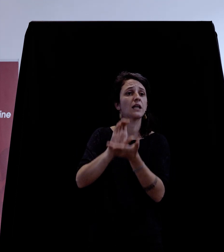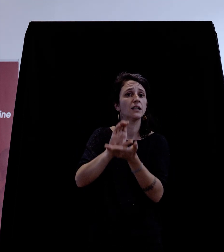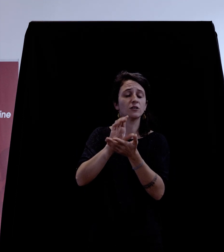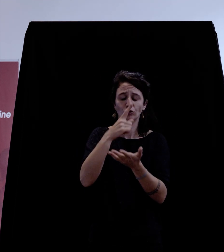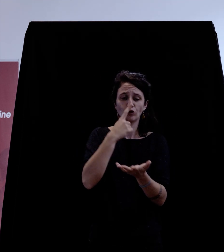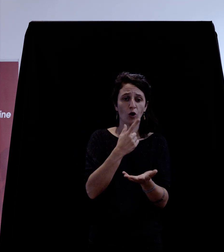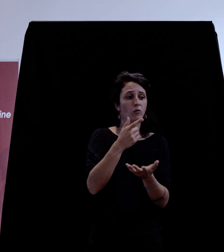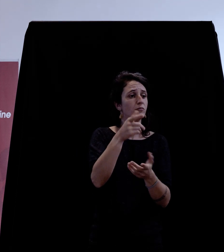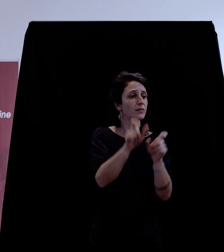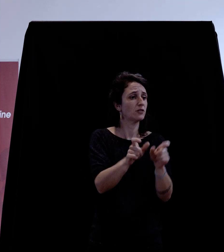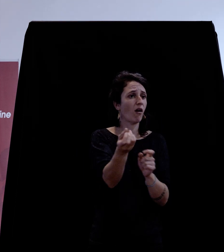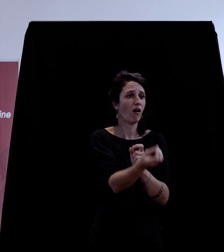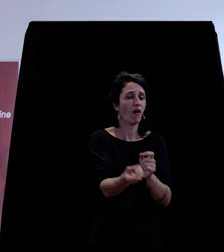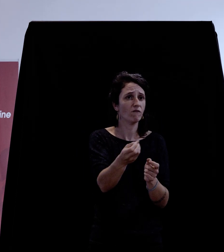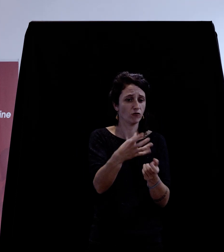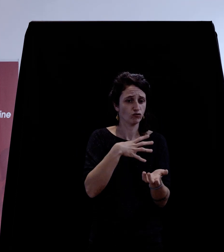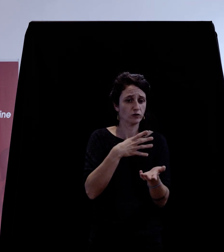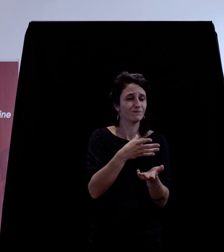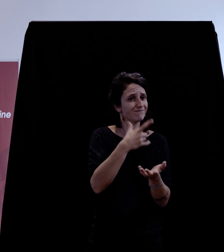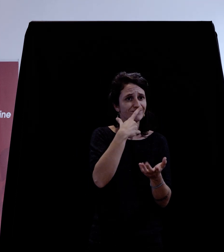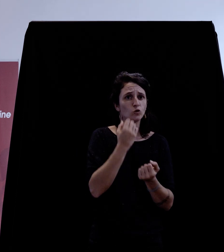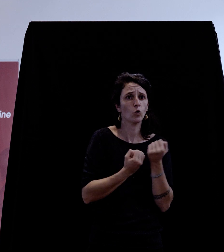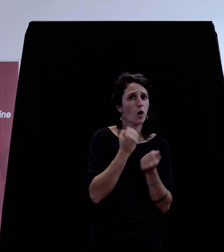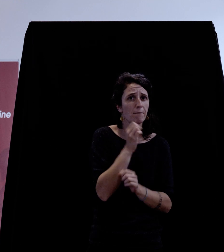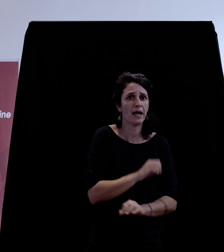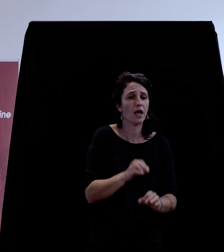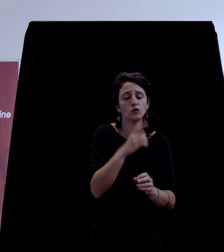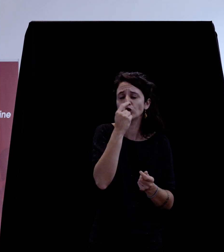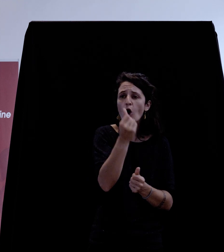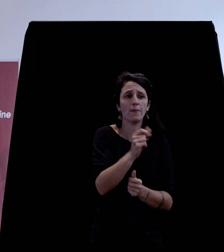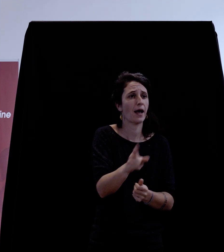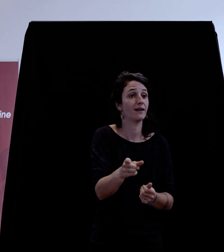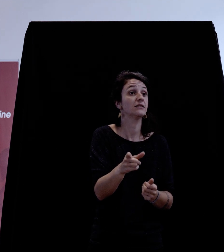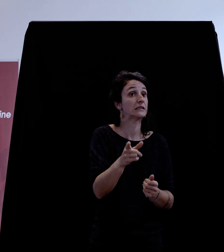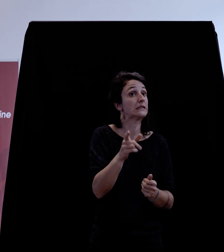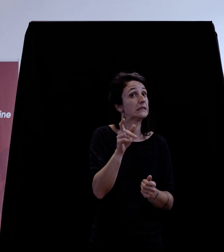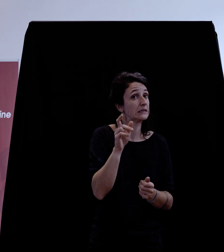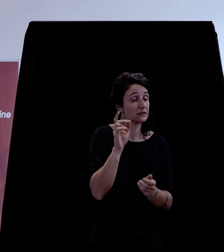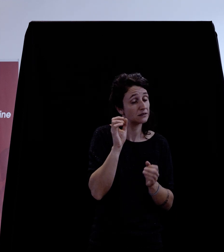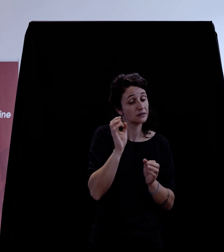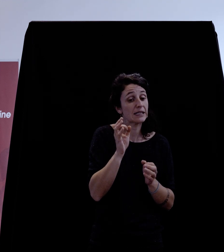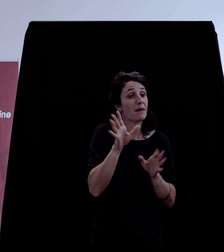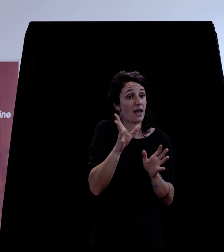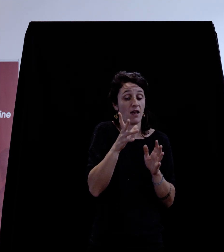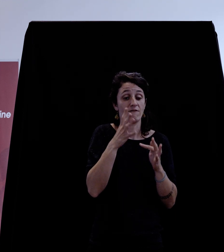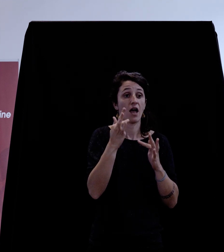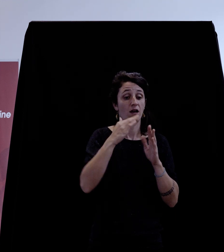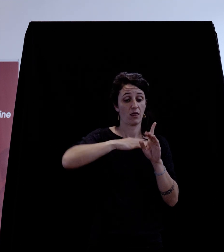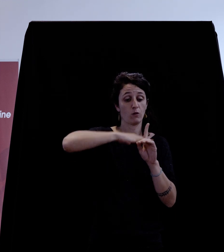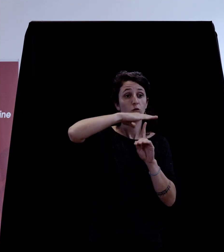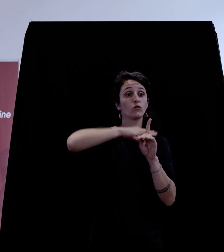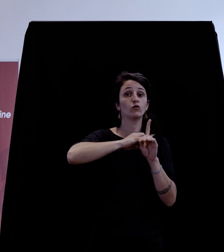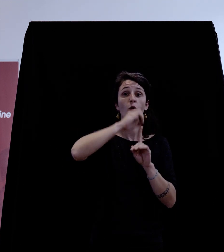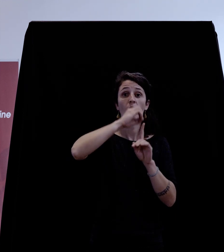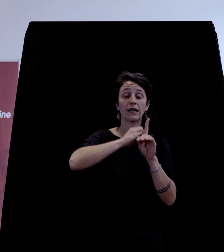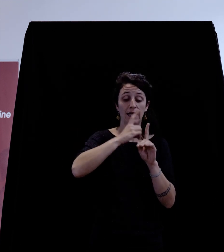You know, they got a high pain threshold and it takes a lot of pain before they notice it. I think it's kind of dangerous idea, because it assumes